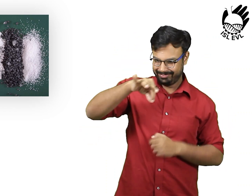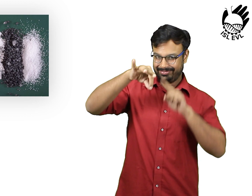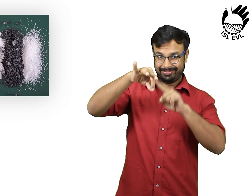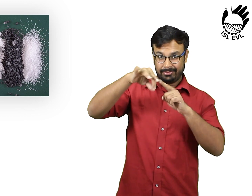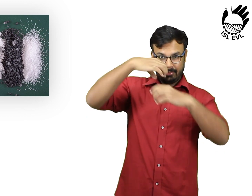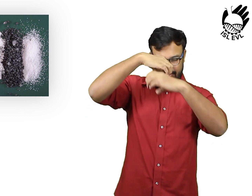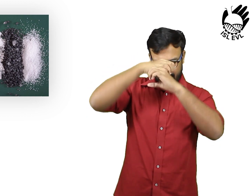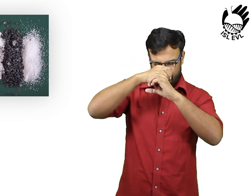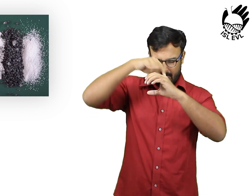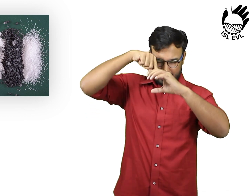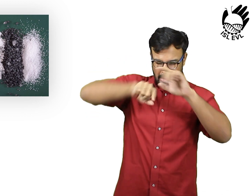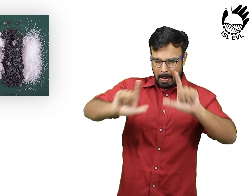several other salts in this activity.